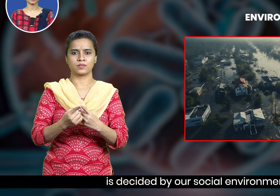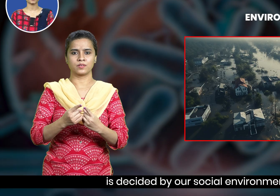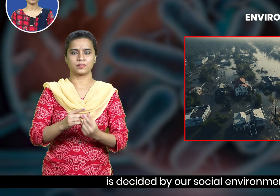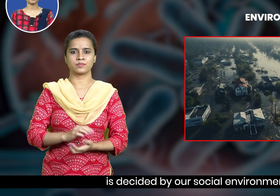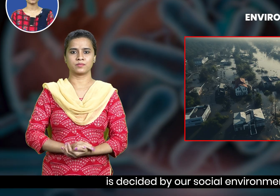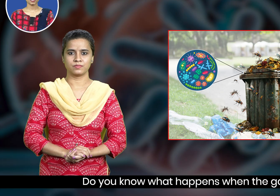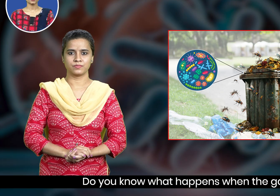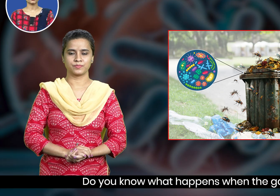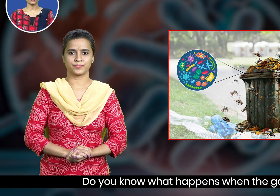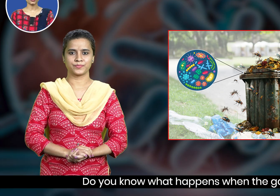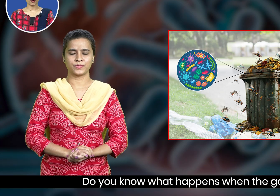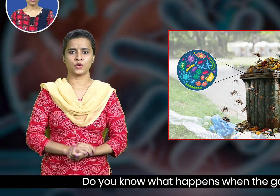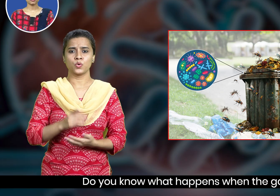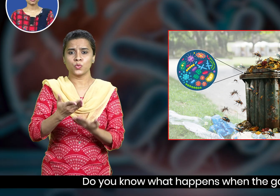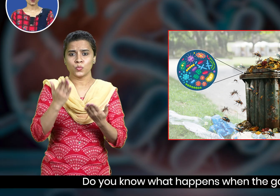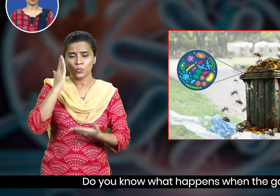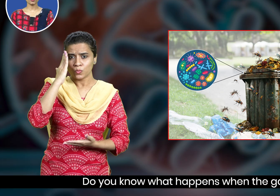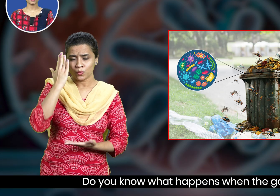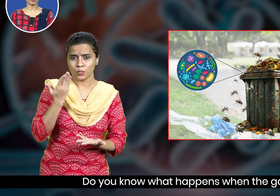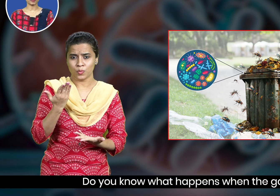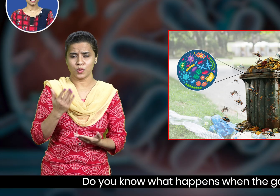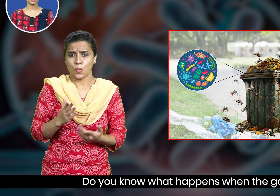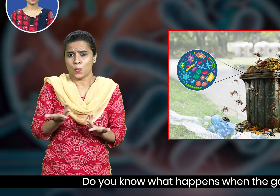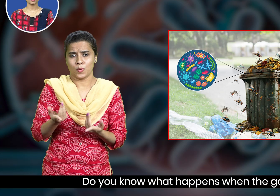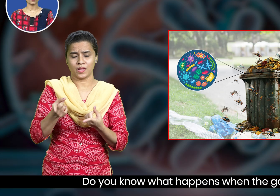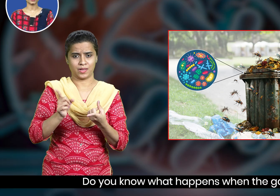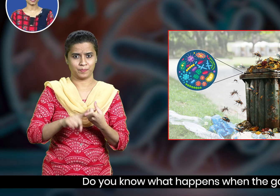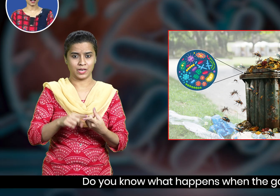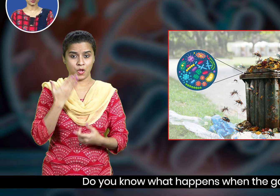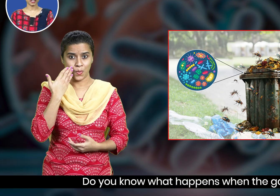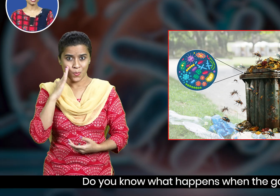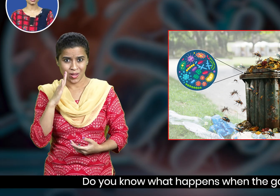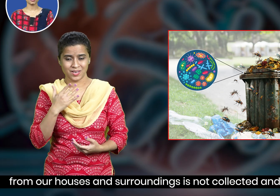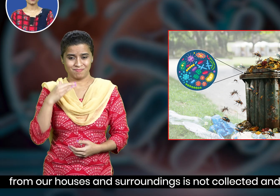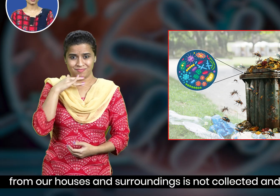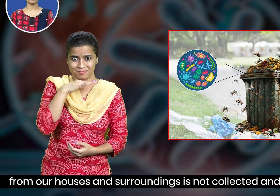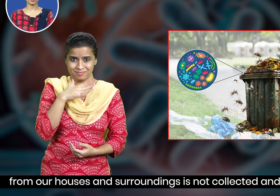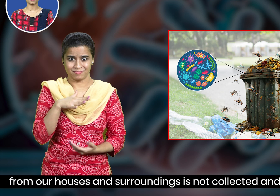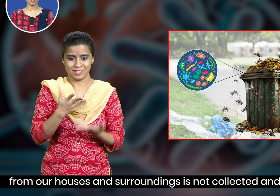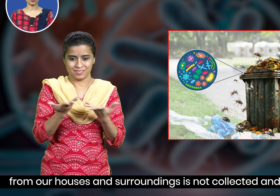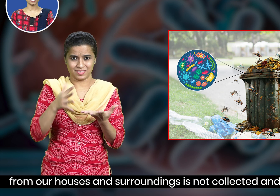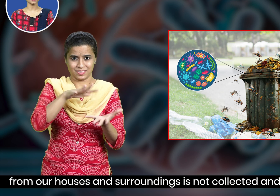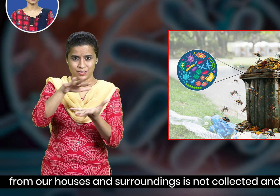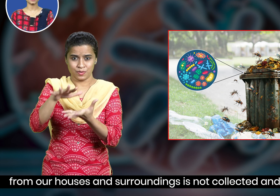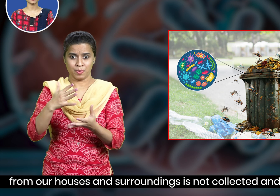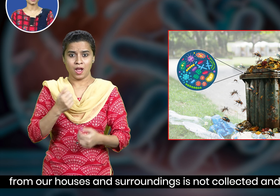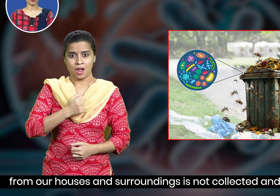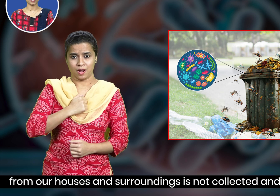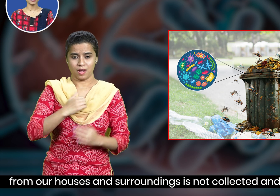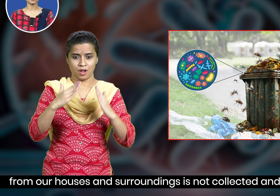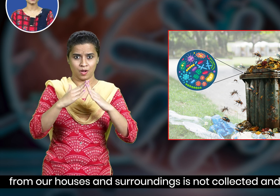environment. Do you know what happens when the garbage from our houses